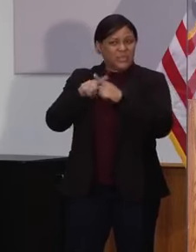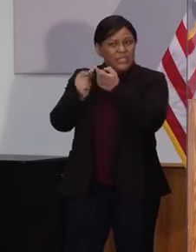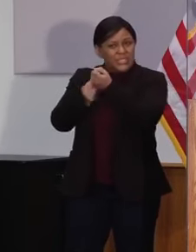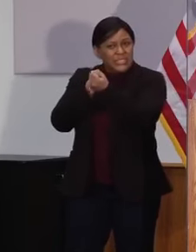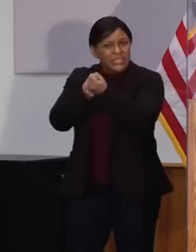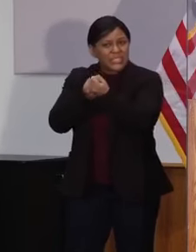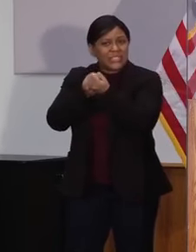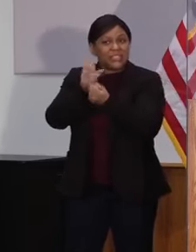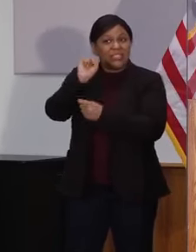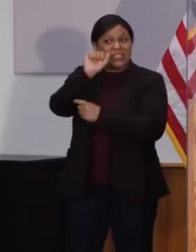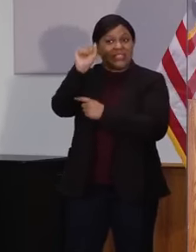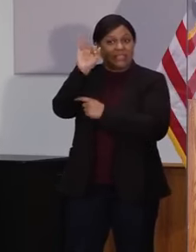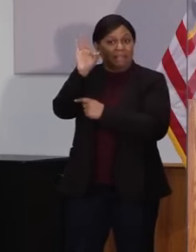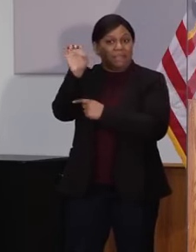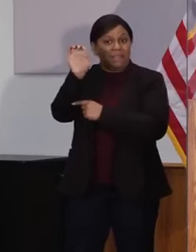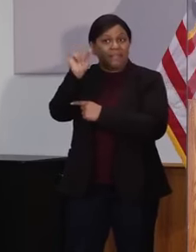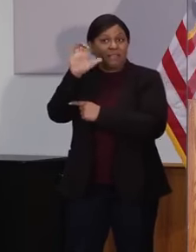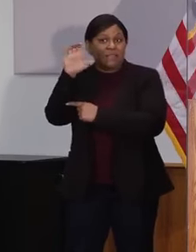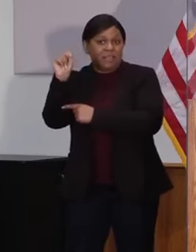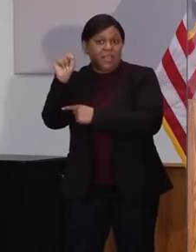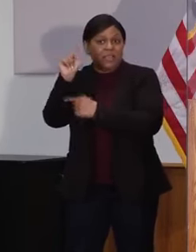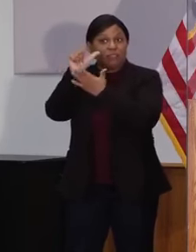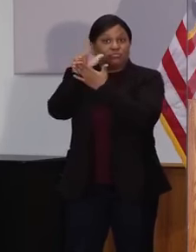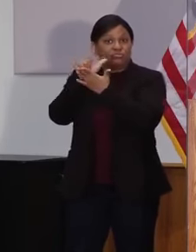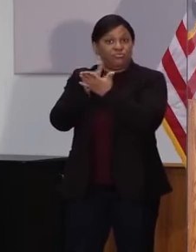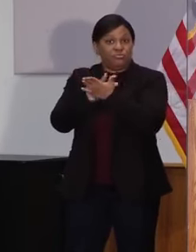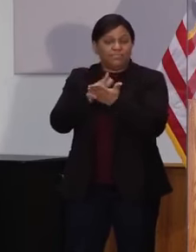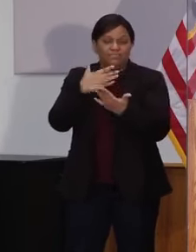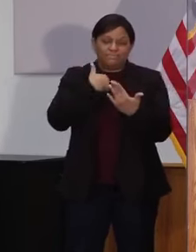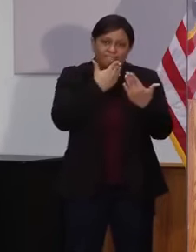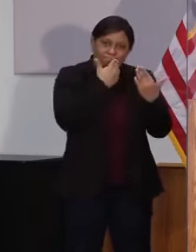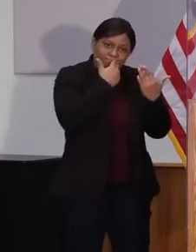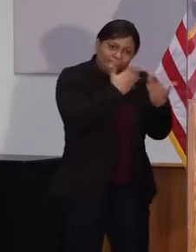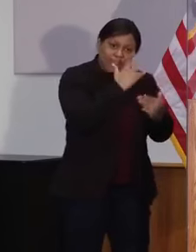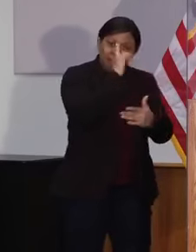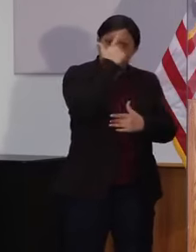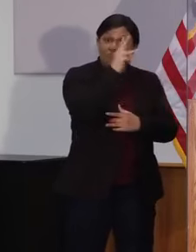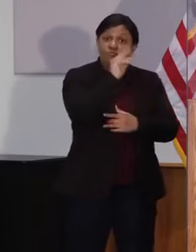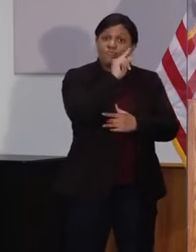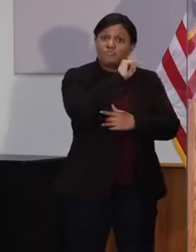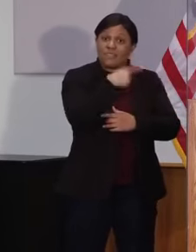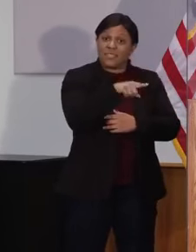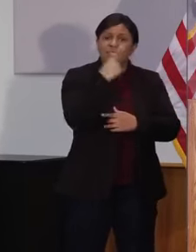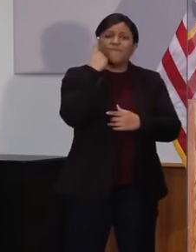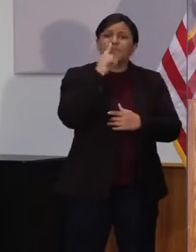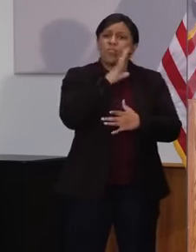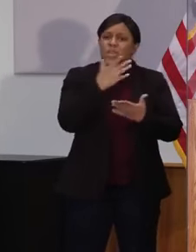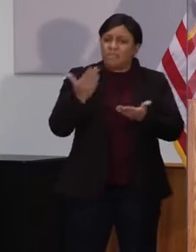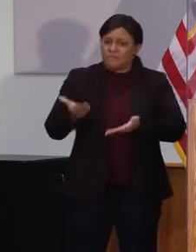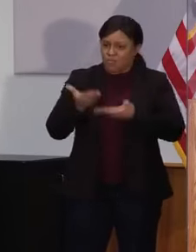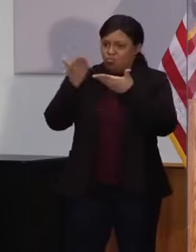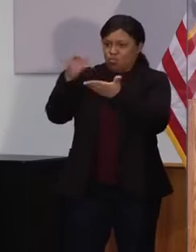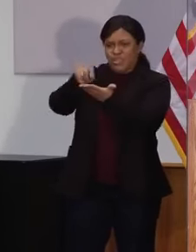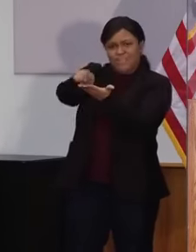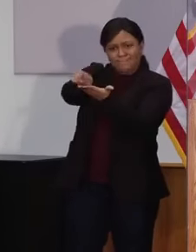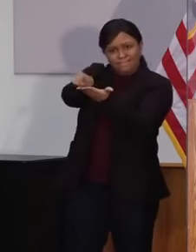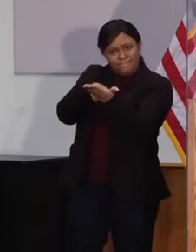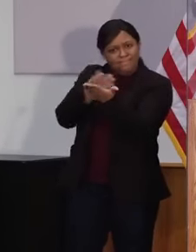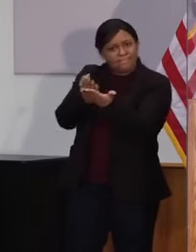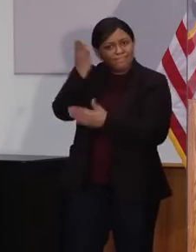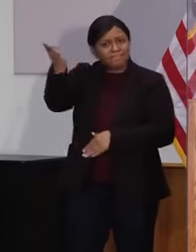We're strongly supportive of this legislation and want to thank Governor Walz and the administration for the proposal. As all the speakers